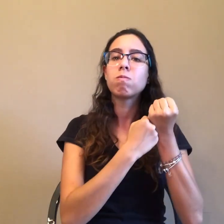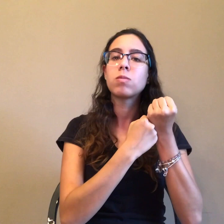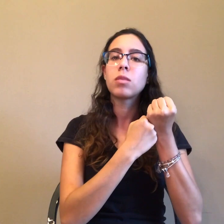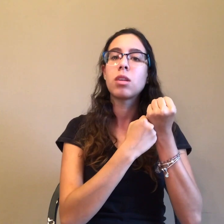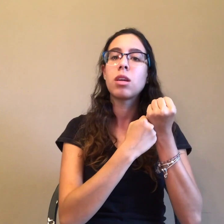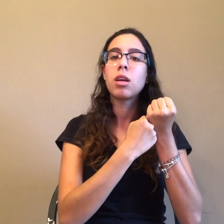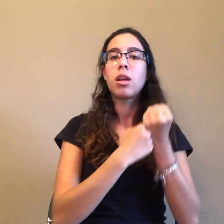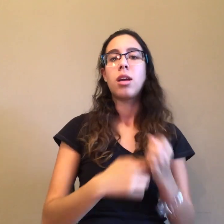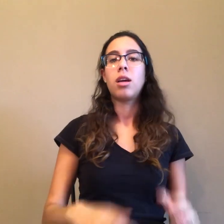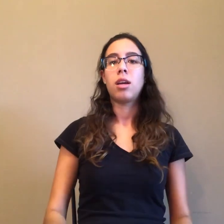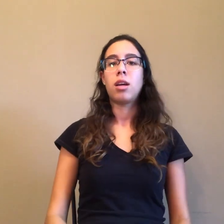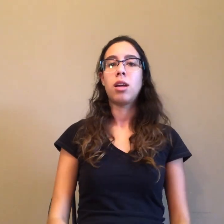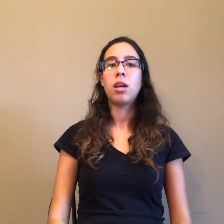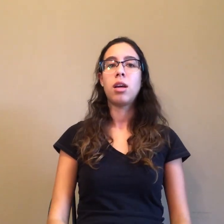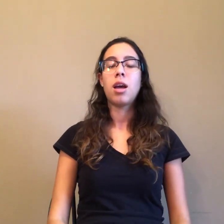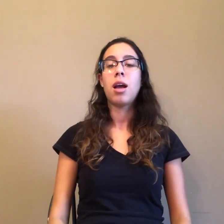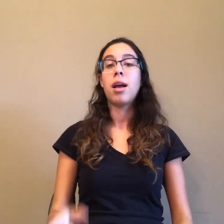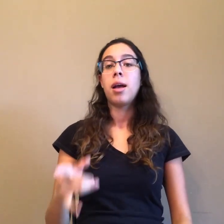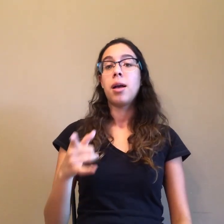information and resources and support out there to help you.